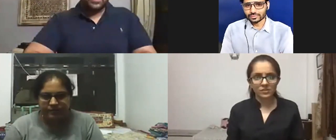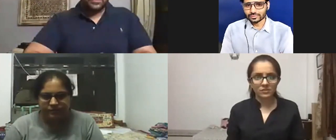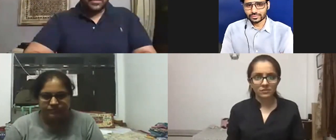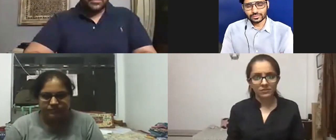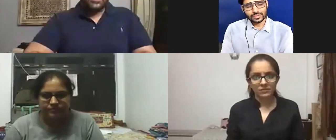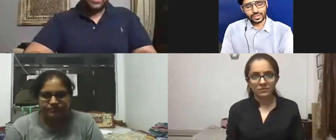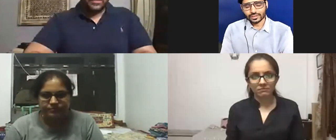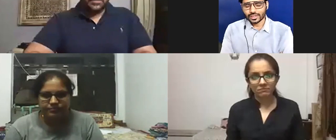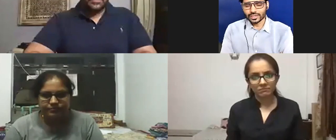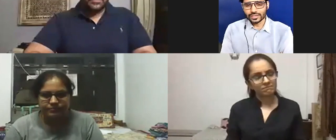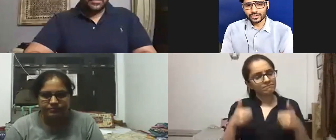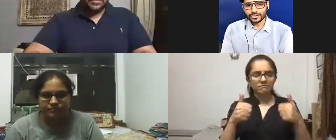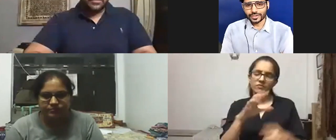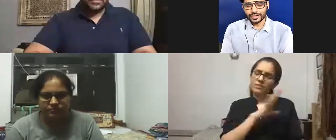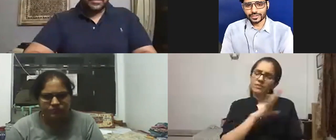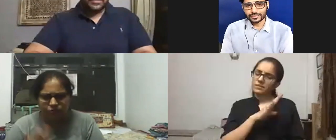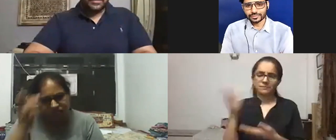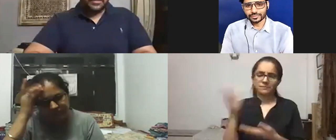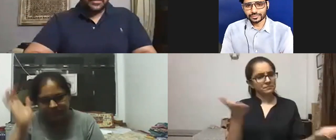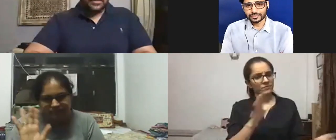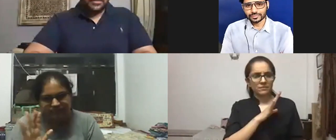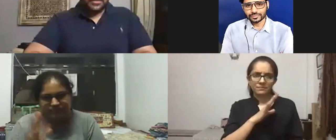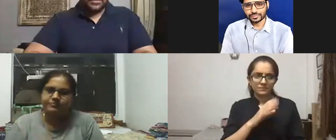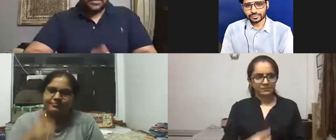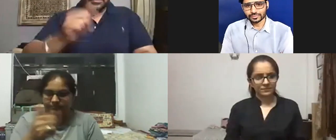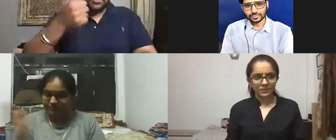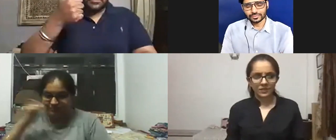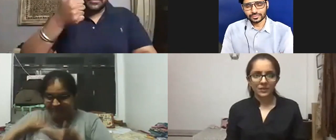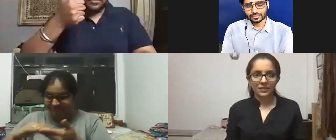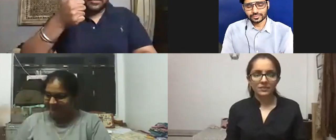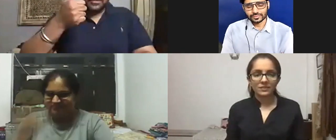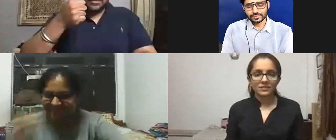precautions. Then it's all right.